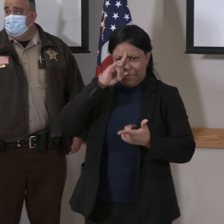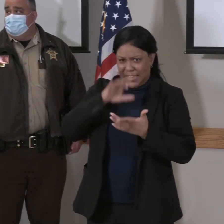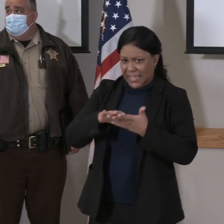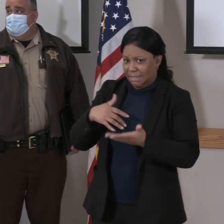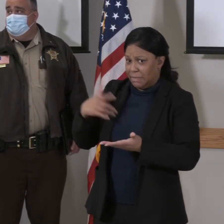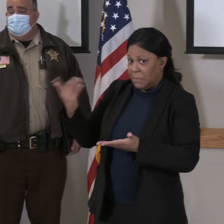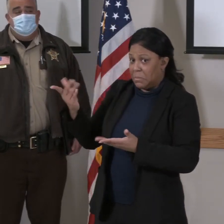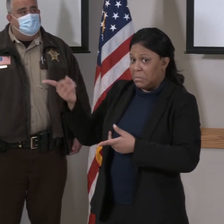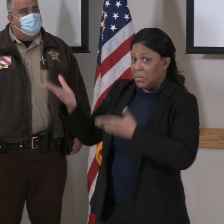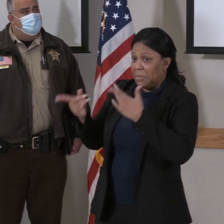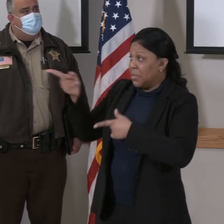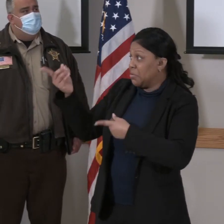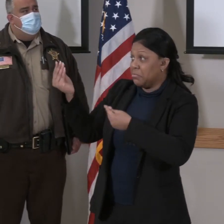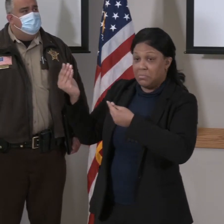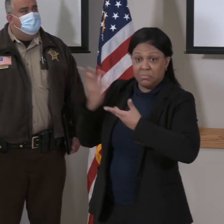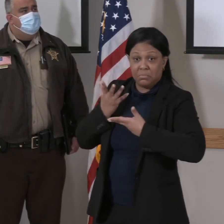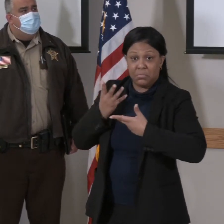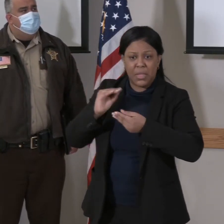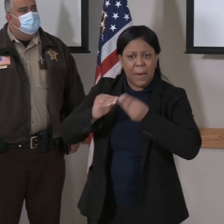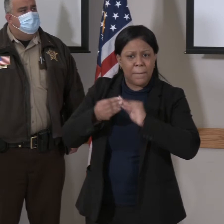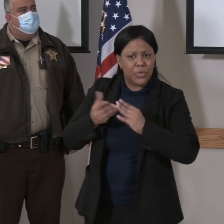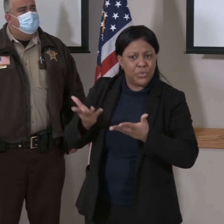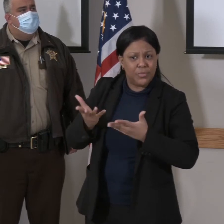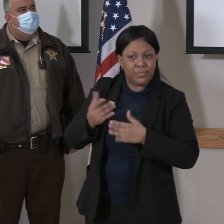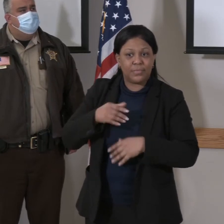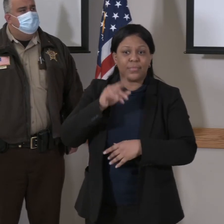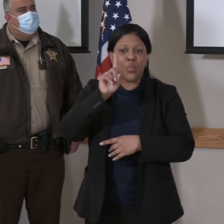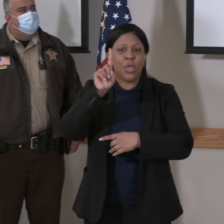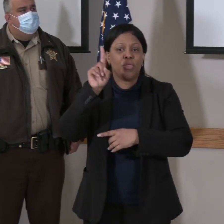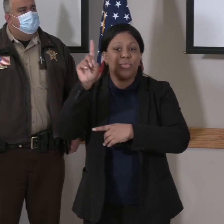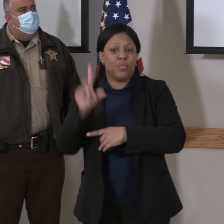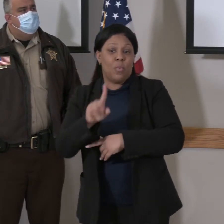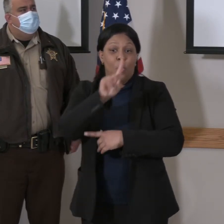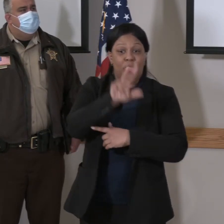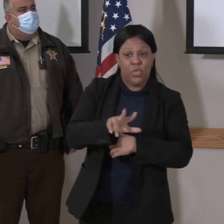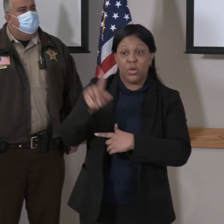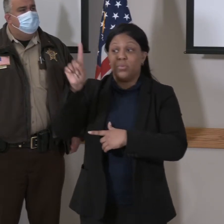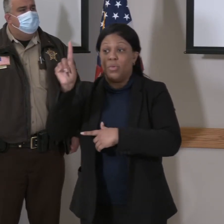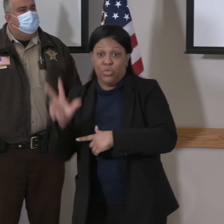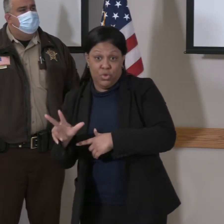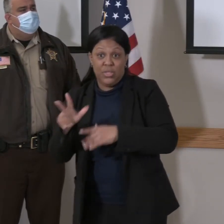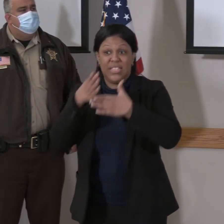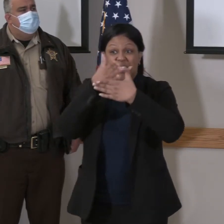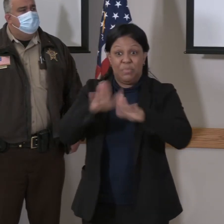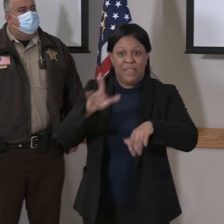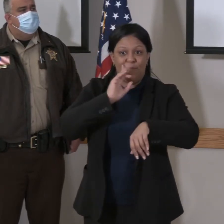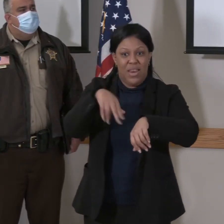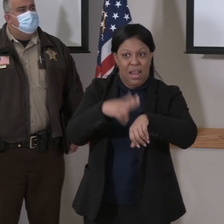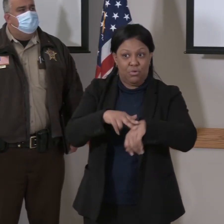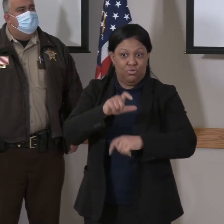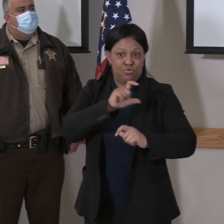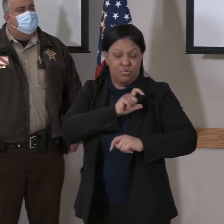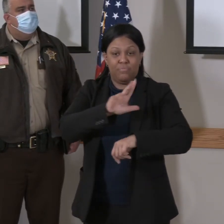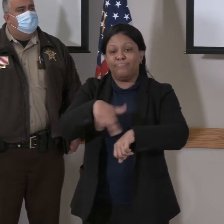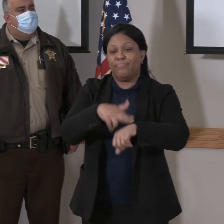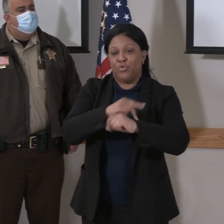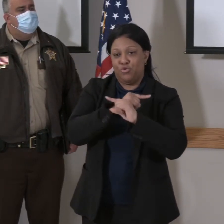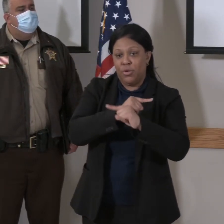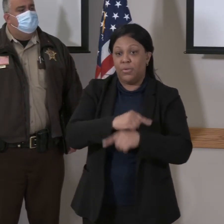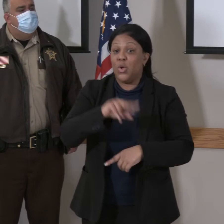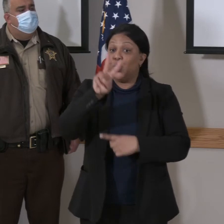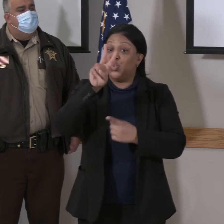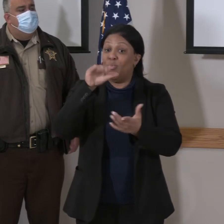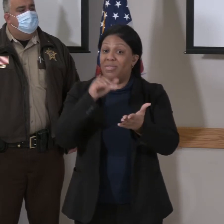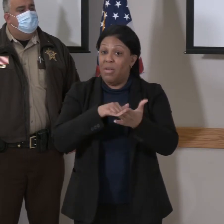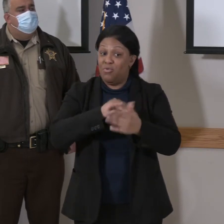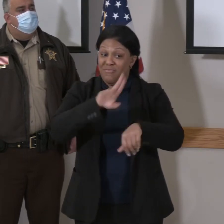able to correct me on this, it's a 1/3, 2/3 split in terms of the National Guard. It's about 2,000 National Guard